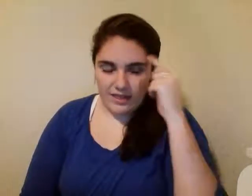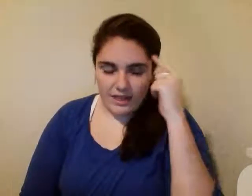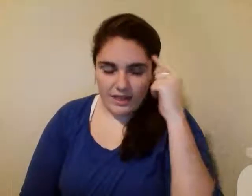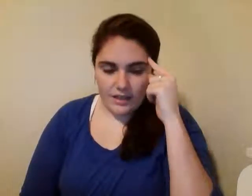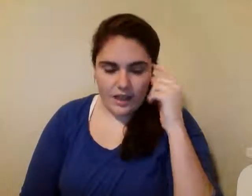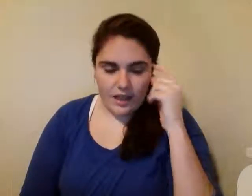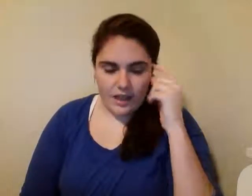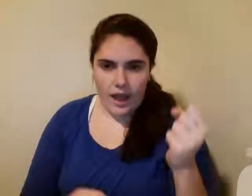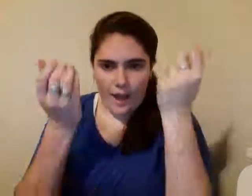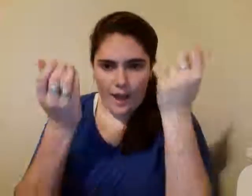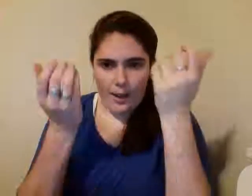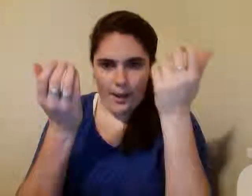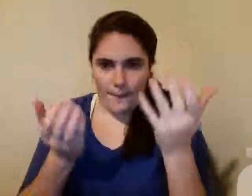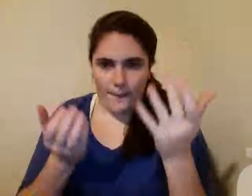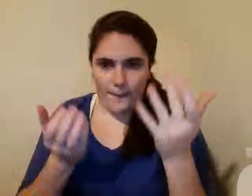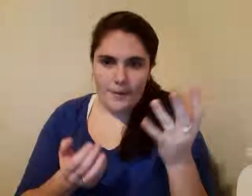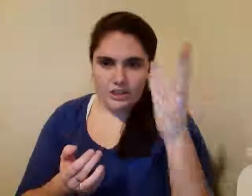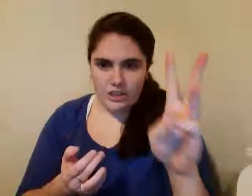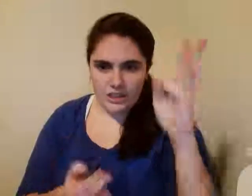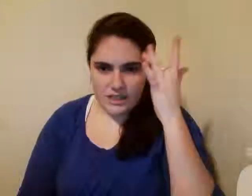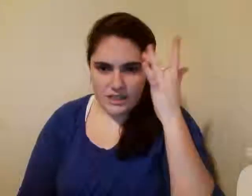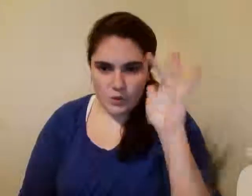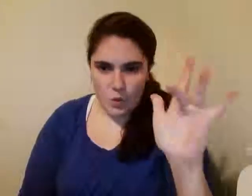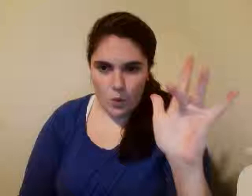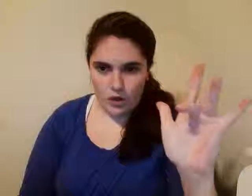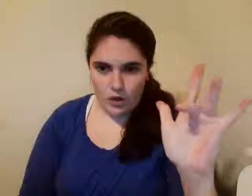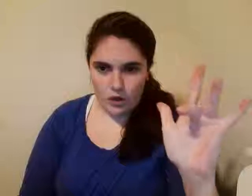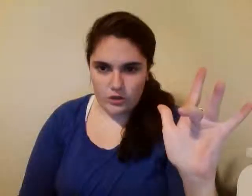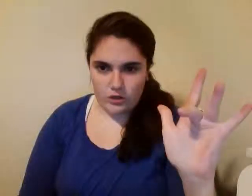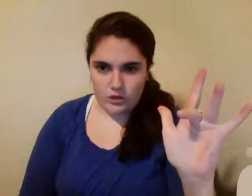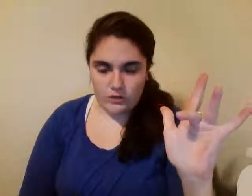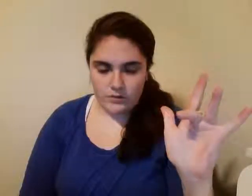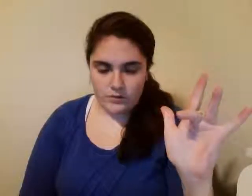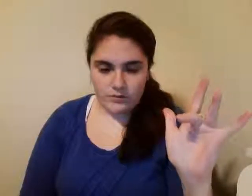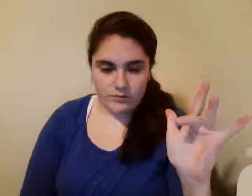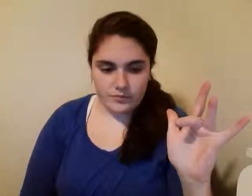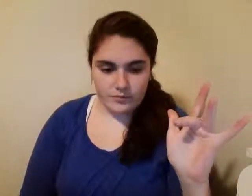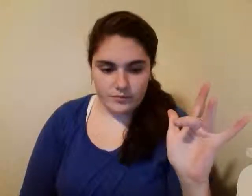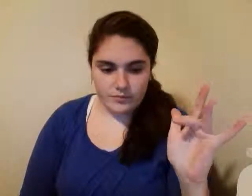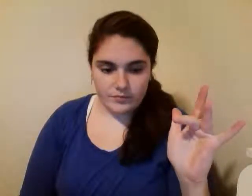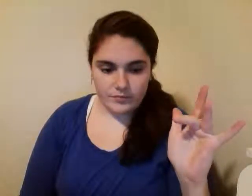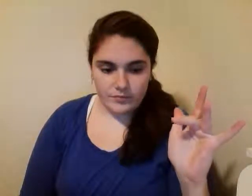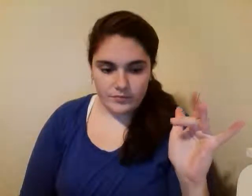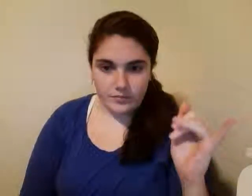6 quarters worth? What do you have if you have 6 quarters in your hand?